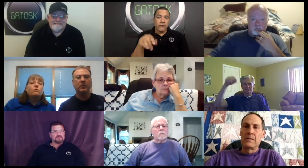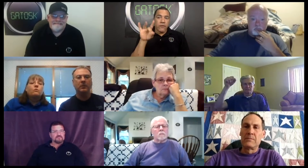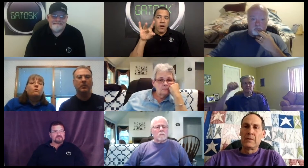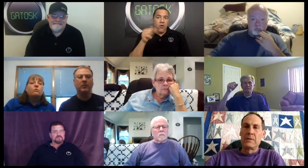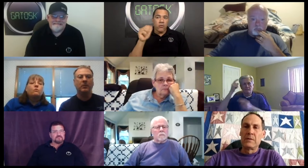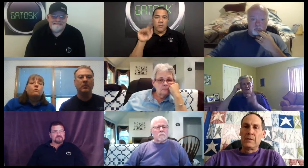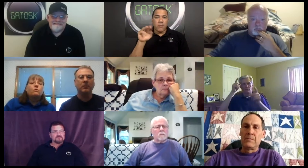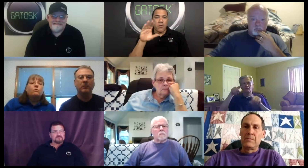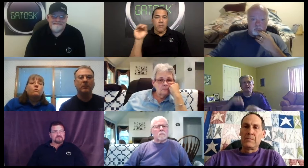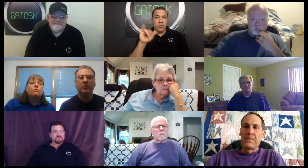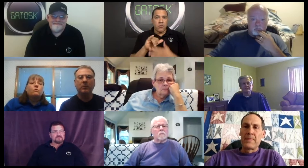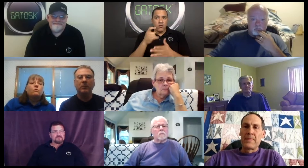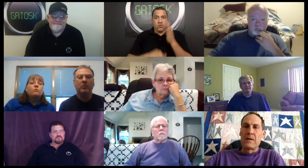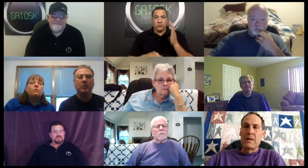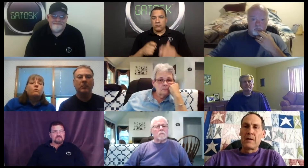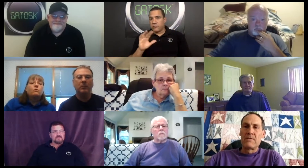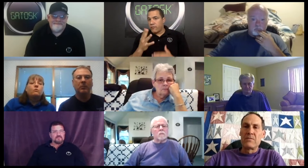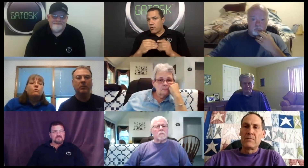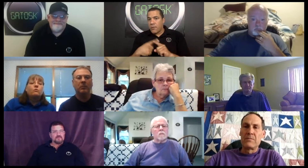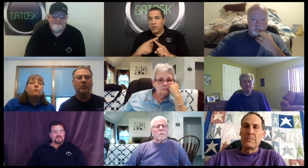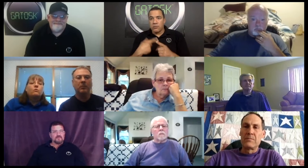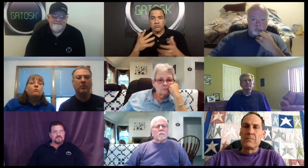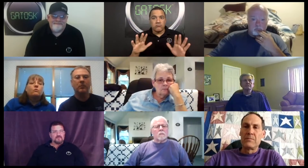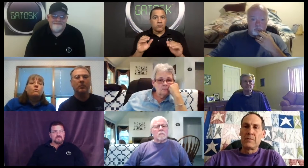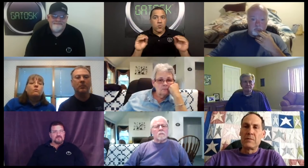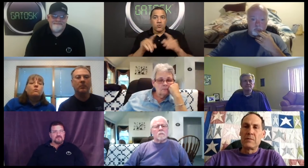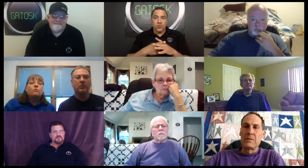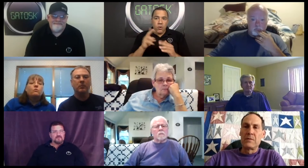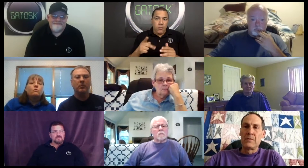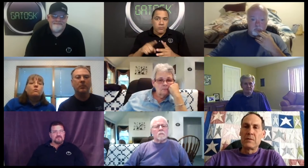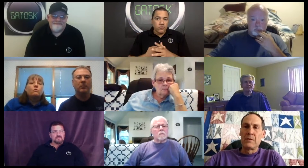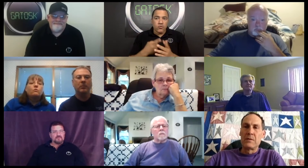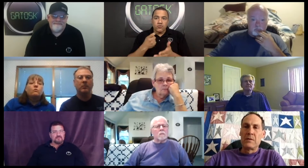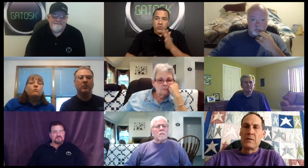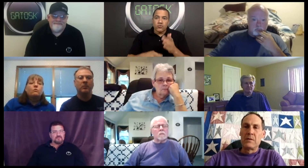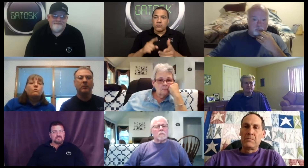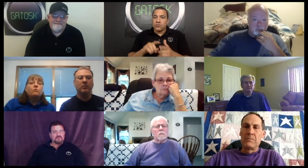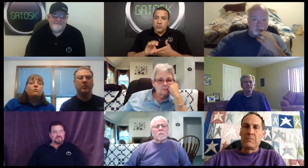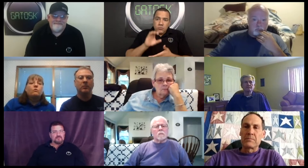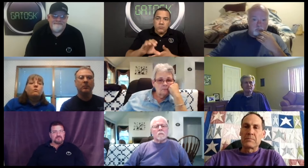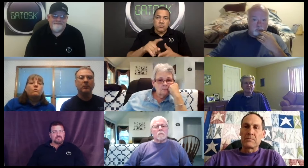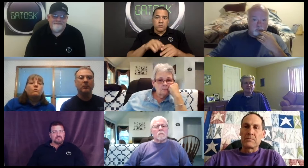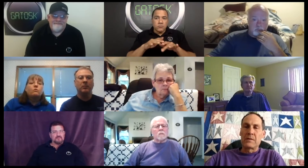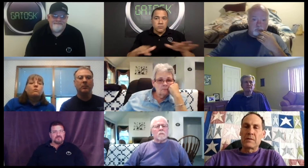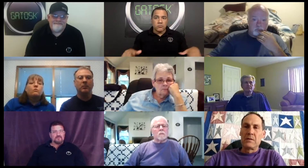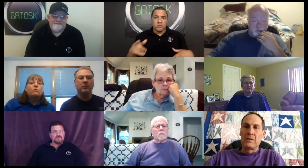challenge you to find another MLM company that charges $5 a month and that's it. There's no startup, no